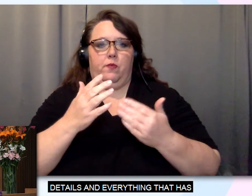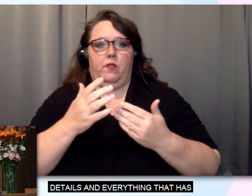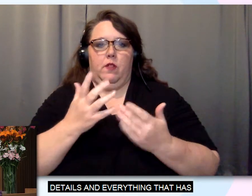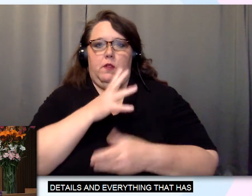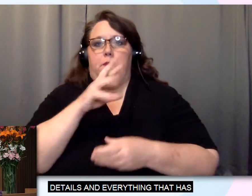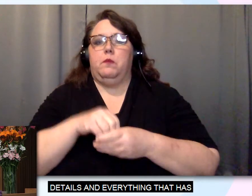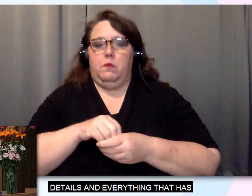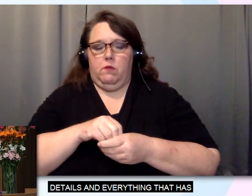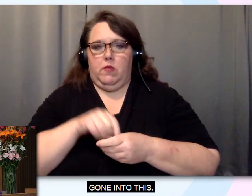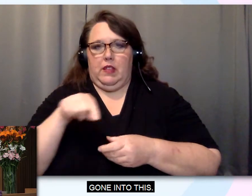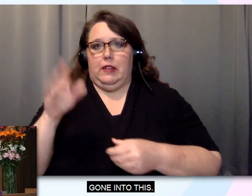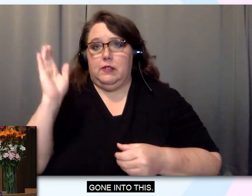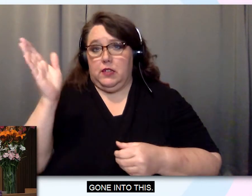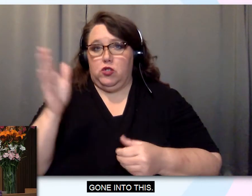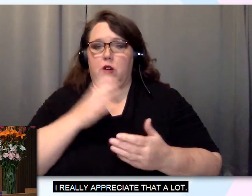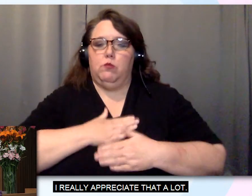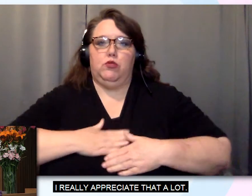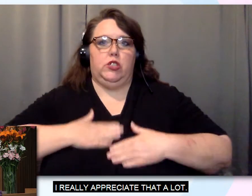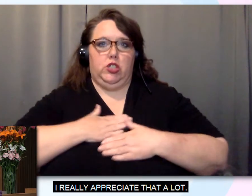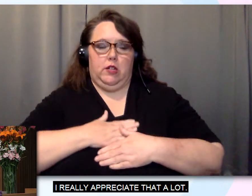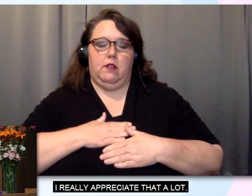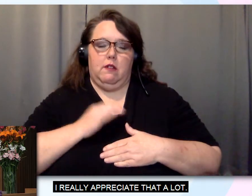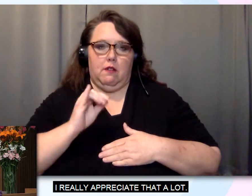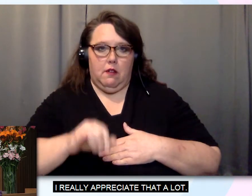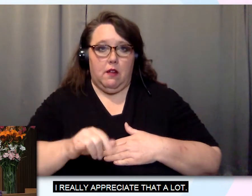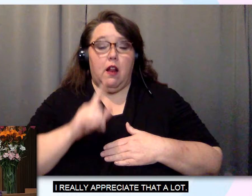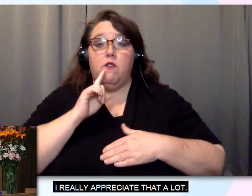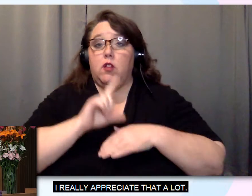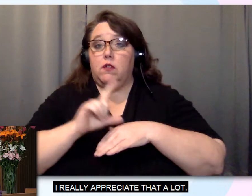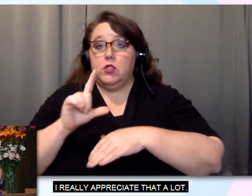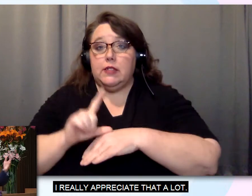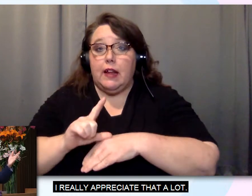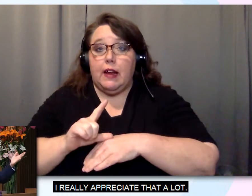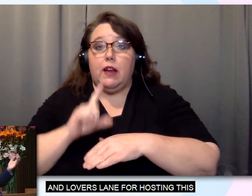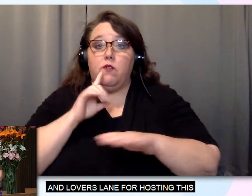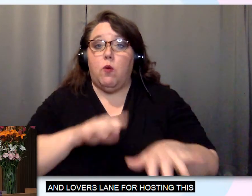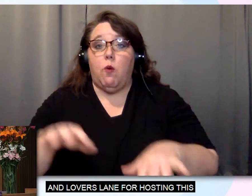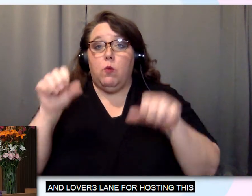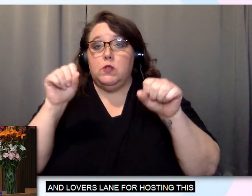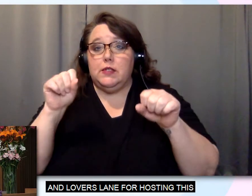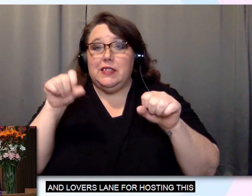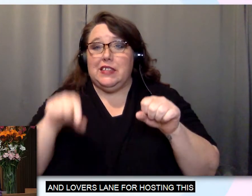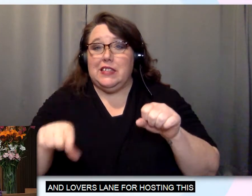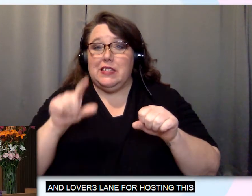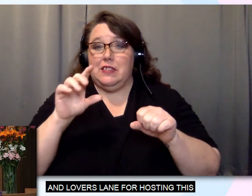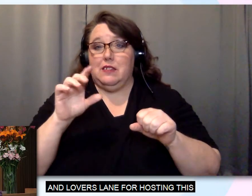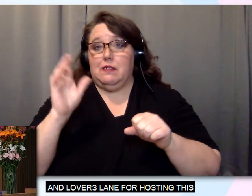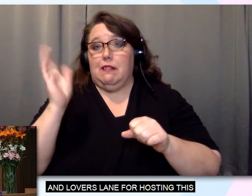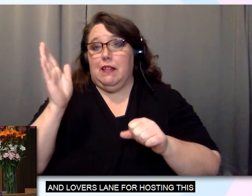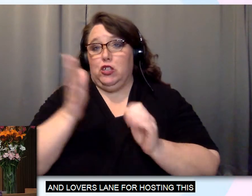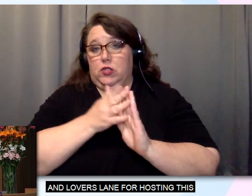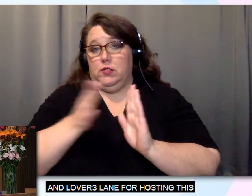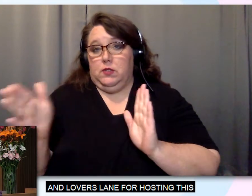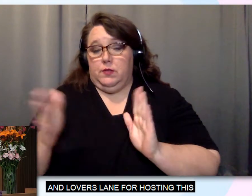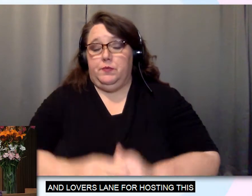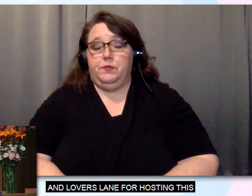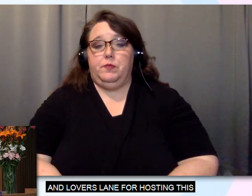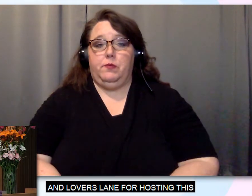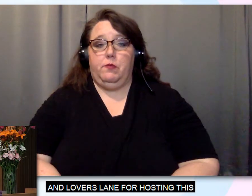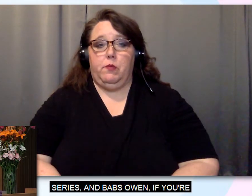and everything that has gone into this. I really appreciate that a lot. And for Lover's Lane for hosting this